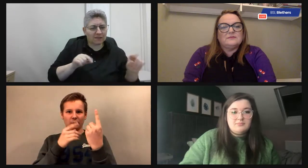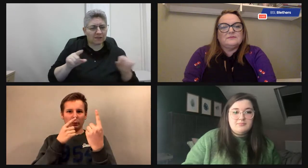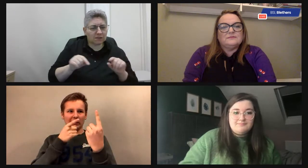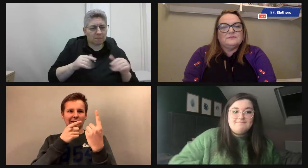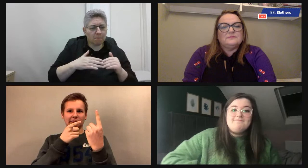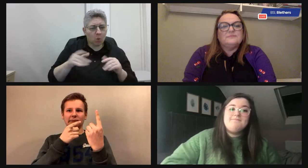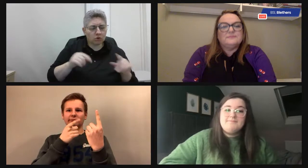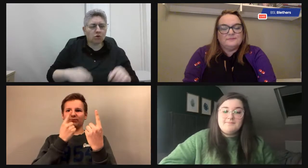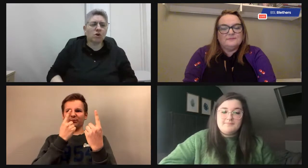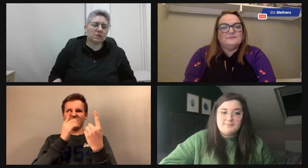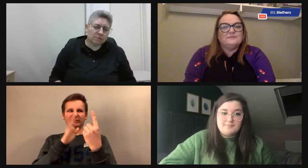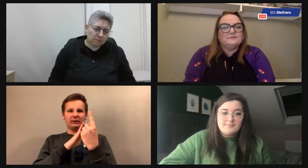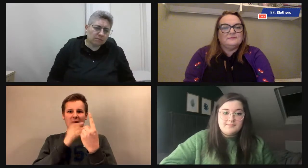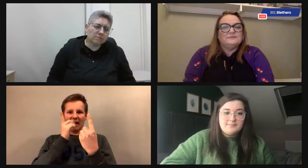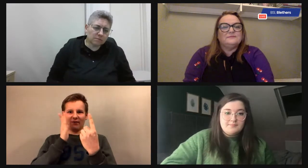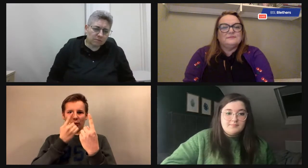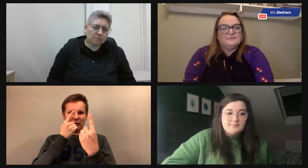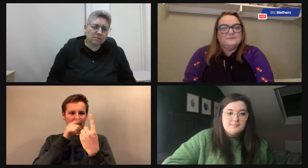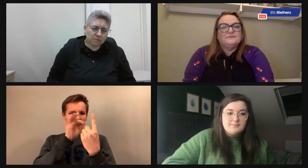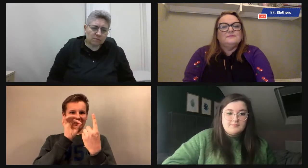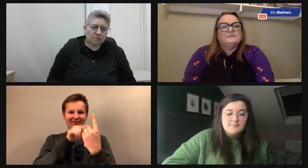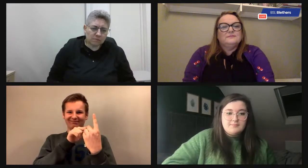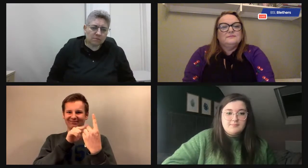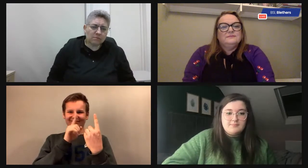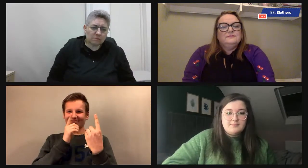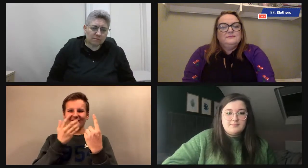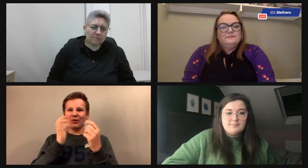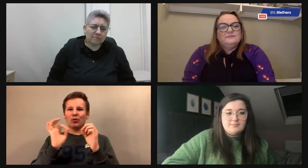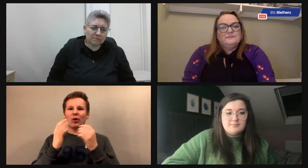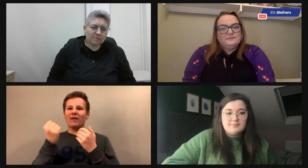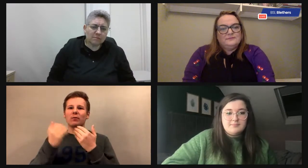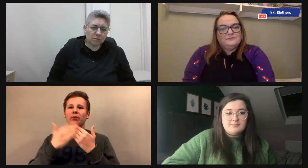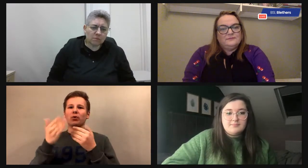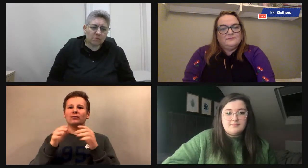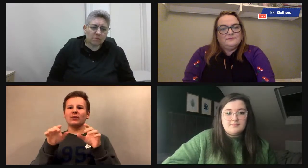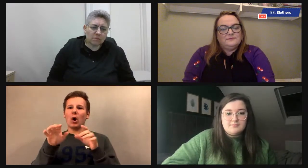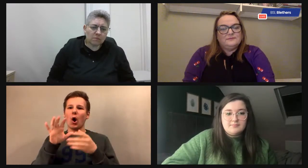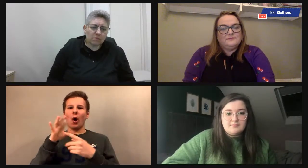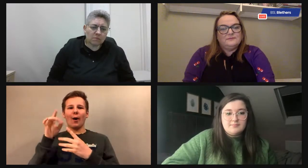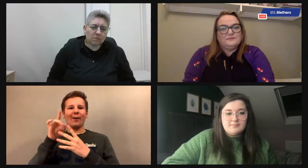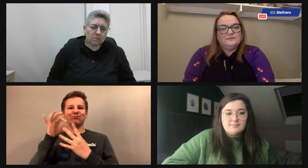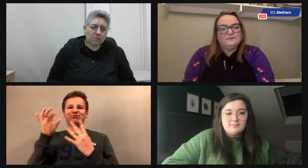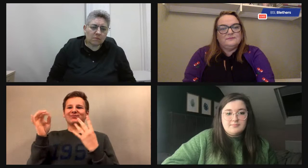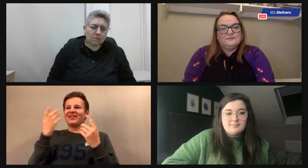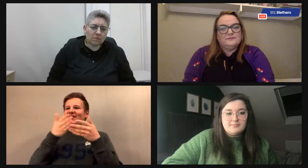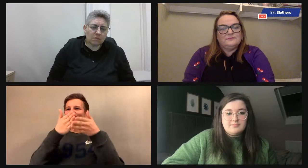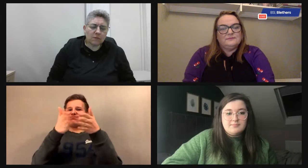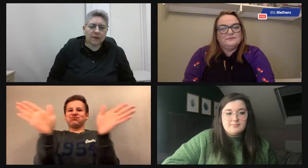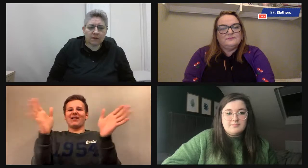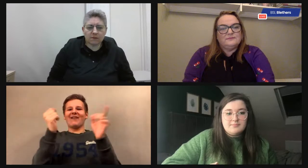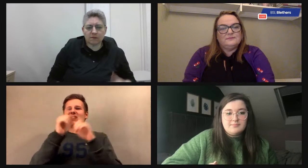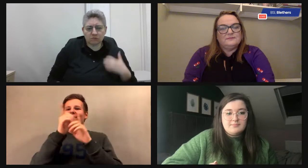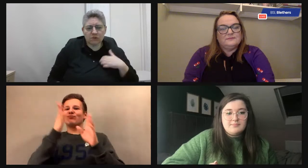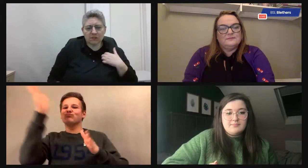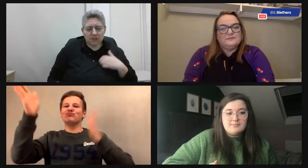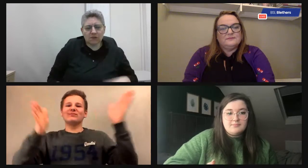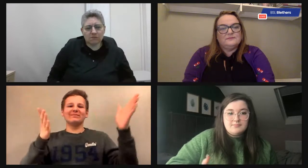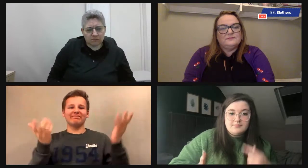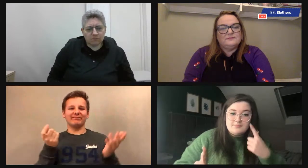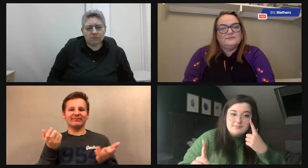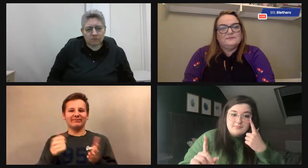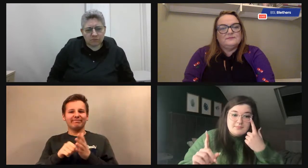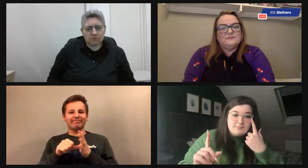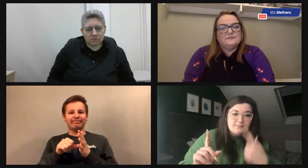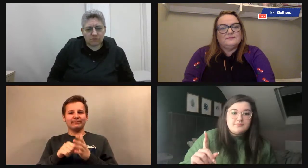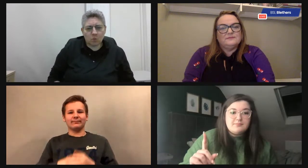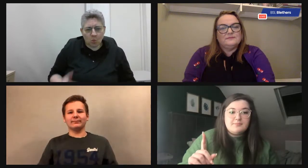there's maybe not a lot of people there, or there's maybe only one available, so Yeah, that's your only choice. So, you know, before we used to have